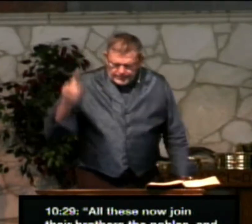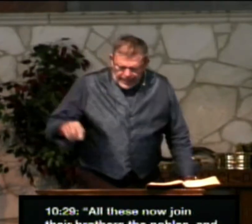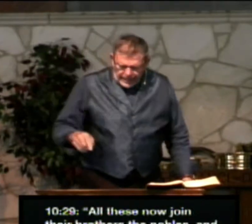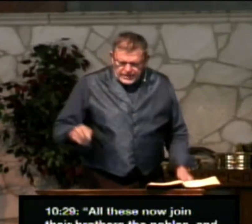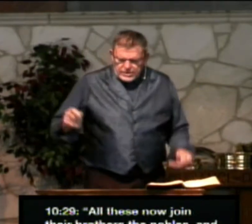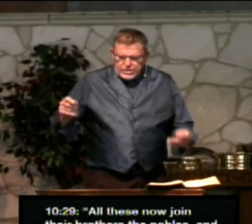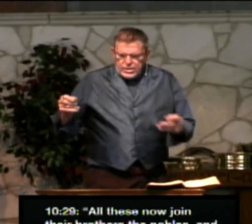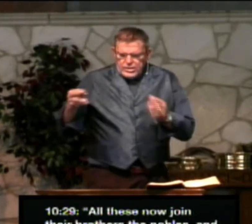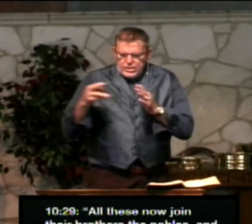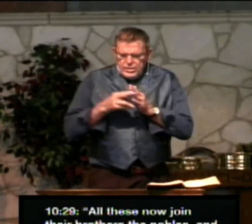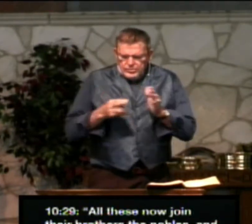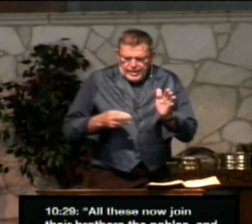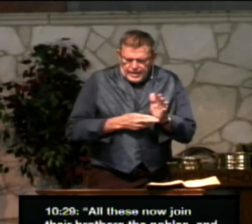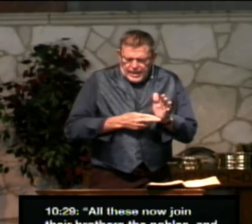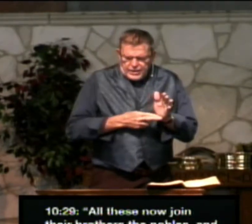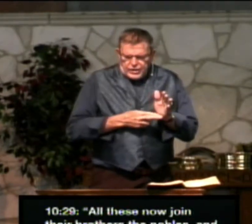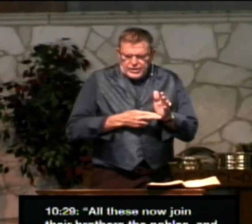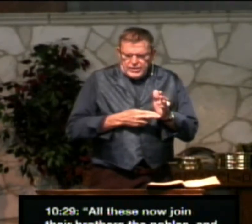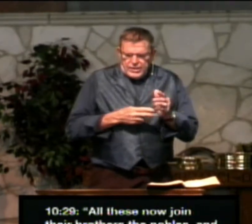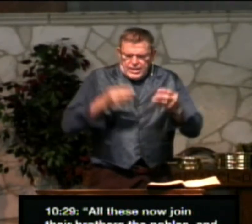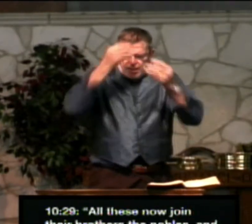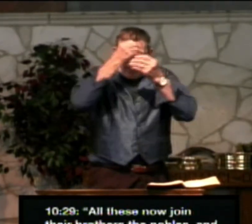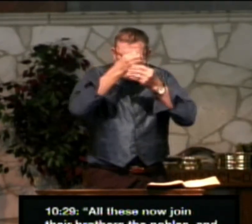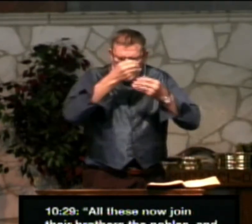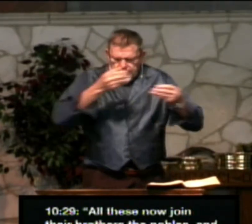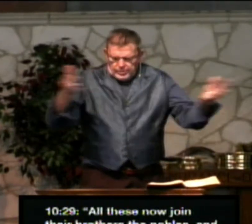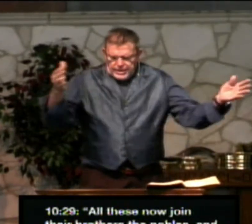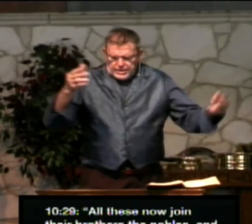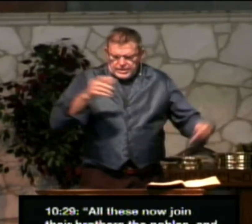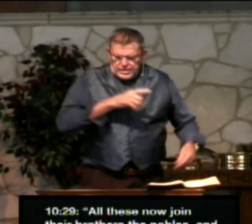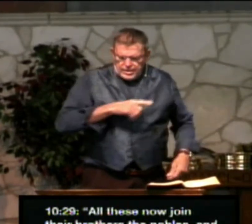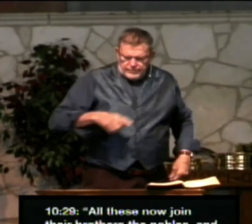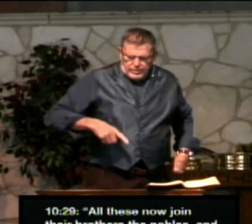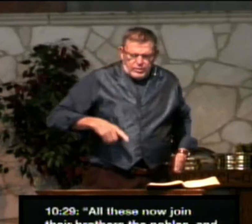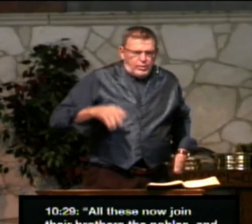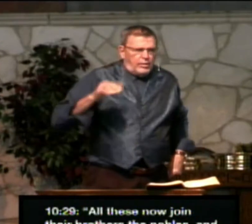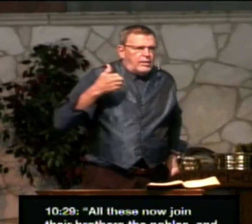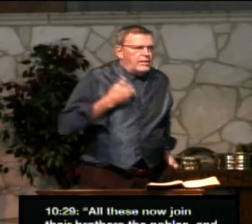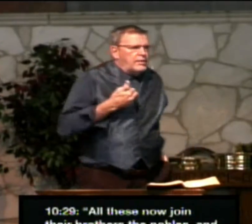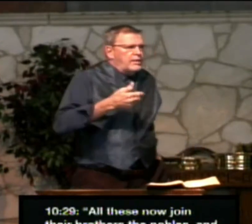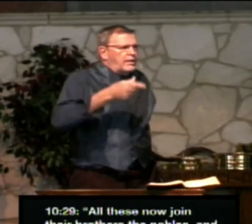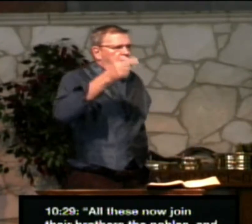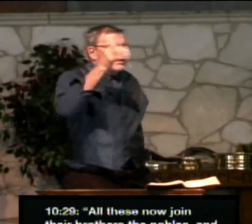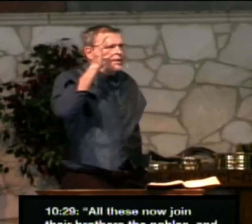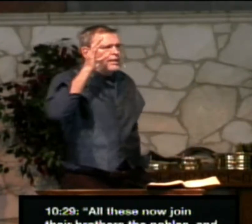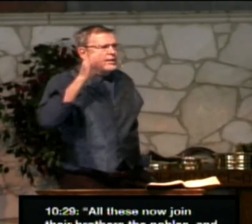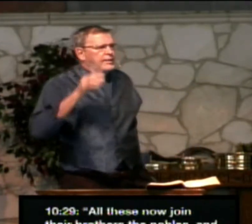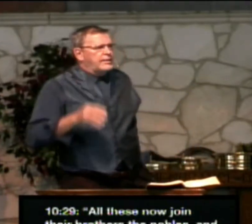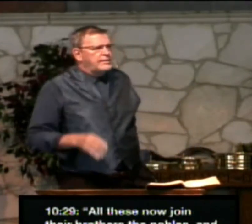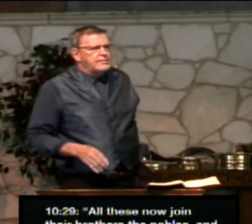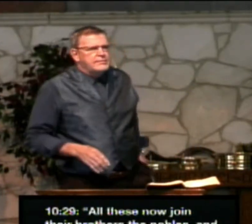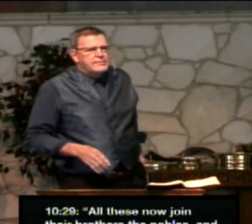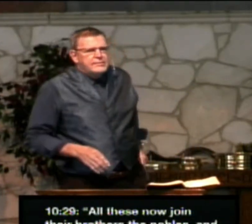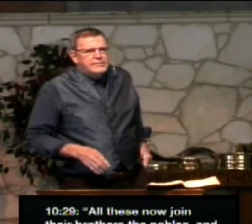all the commands, regulations, and decrees of the Lord our